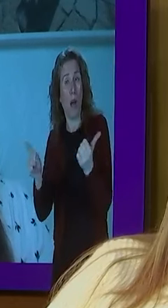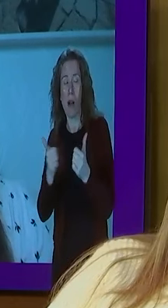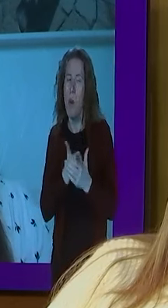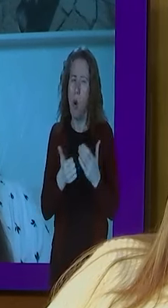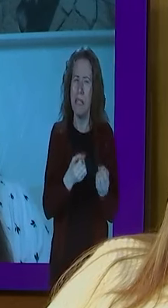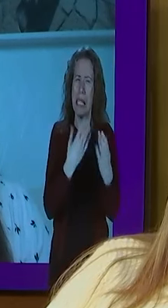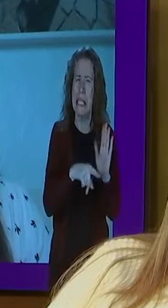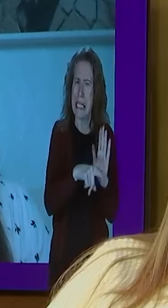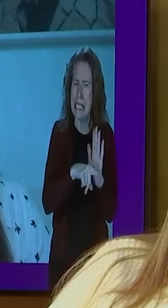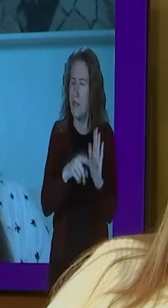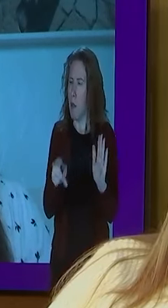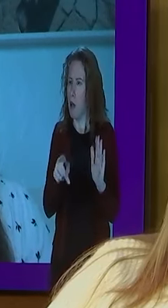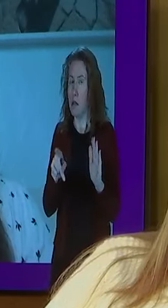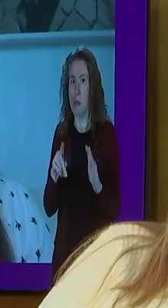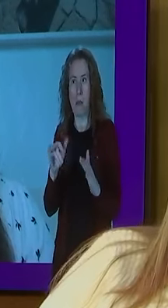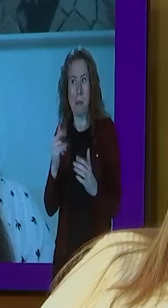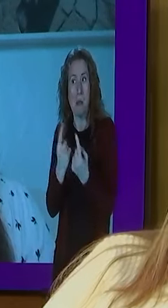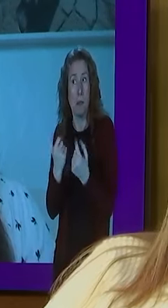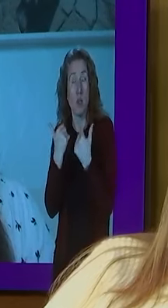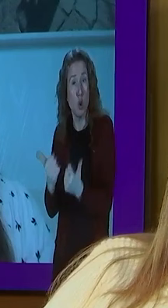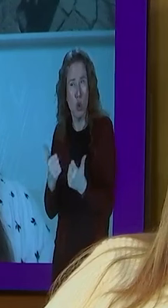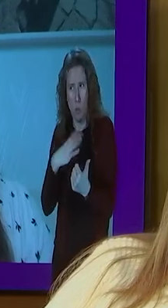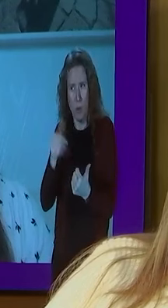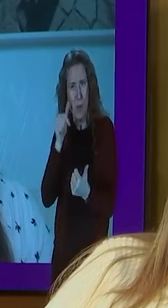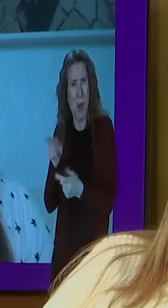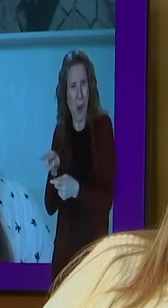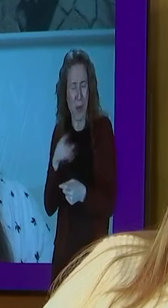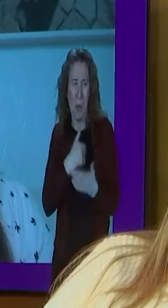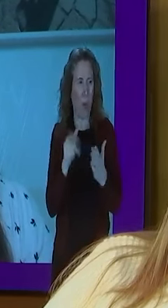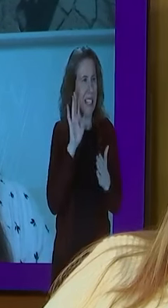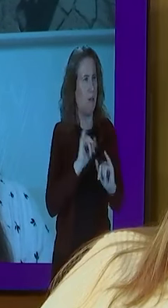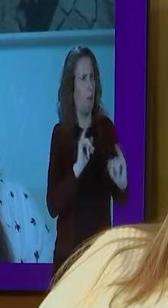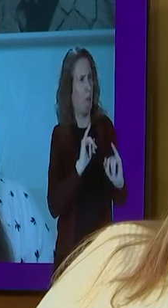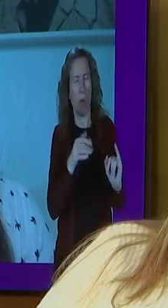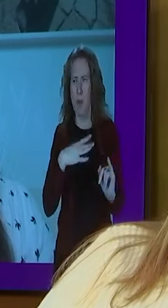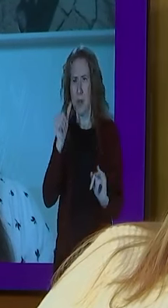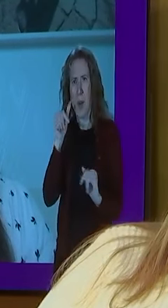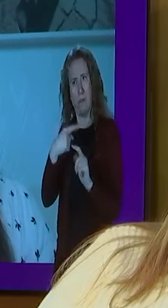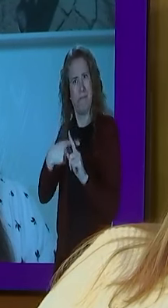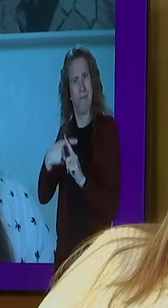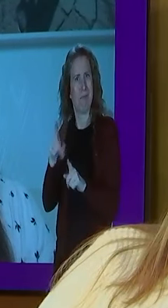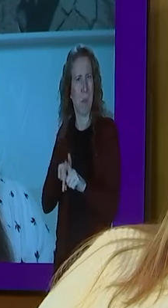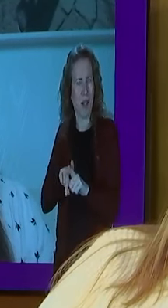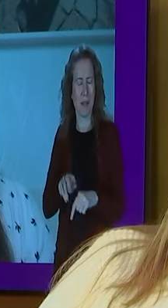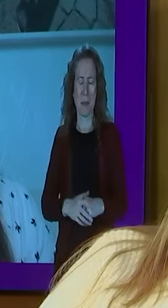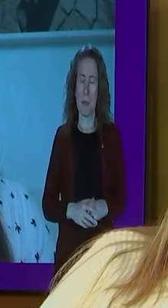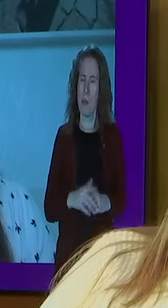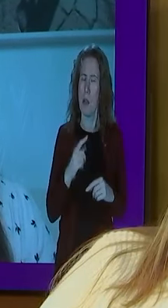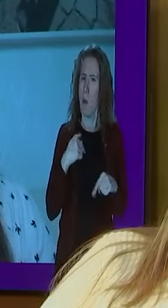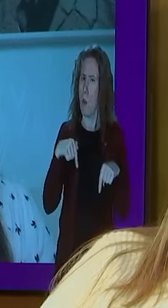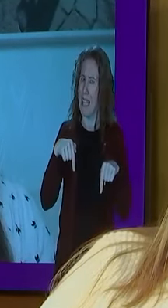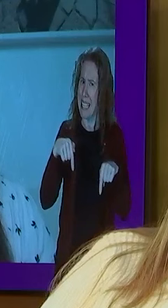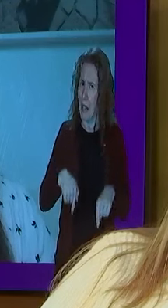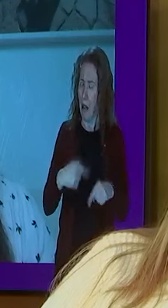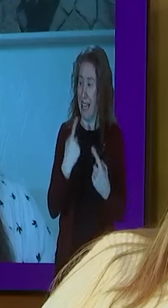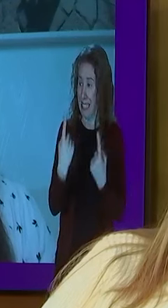where people actually really like things. We hear when things go wrong. And actually, we're here as